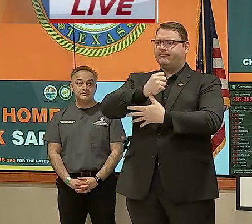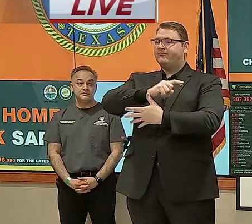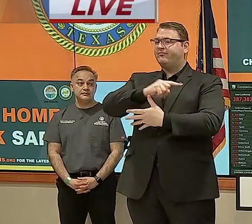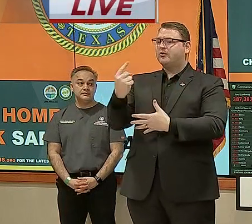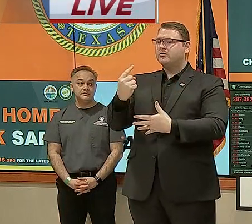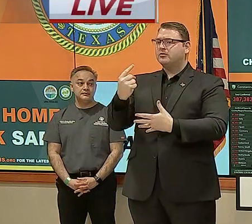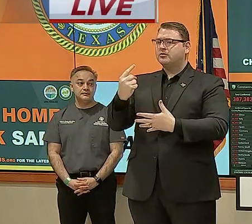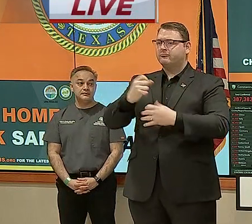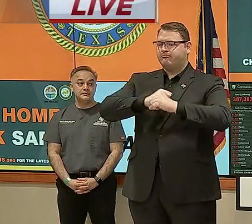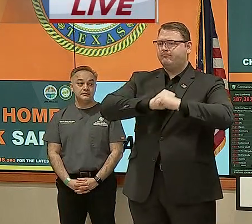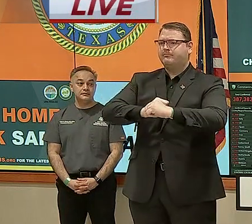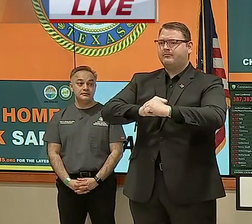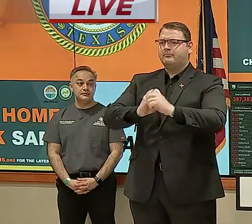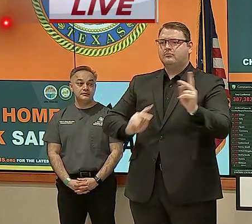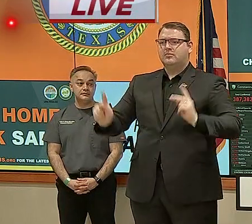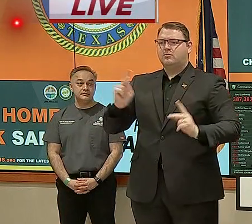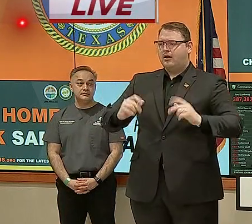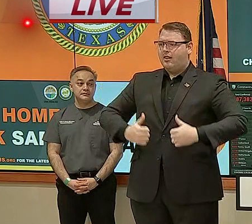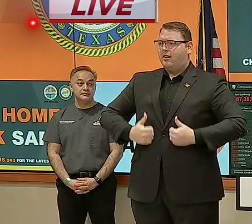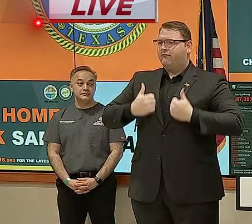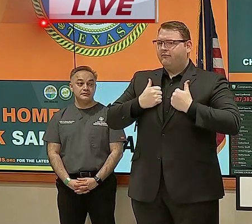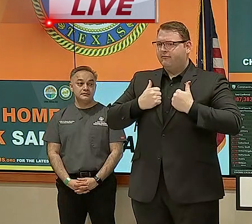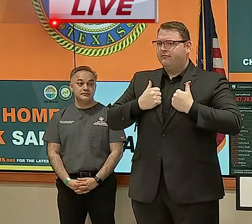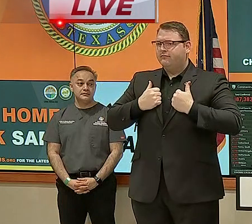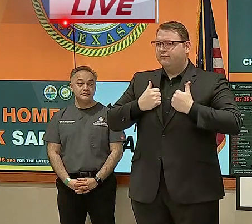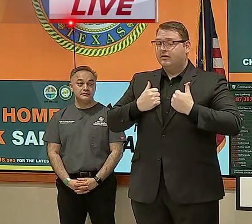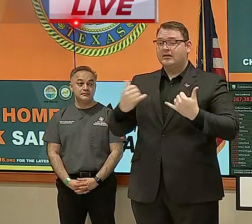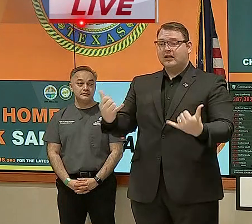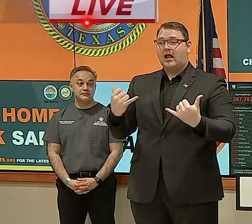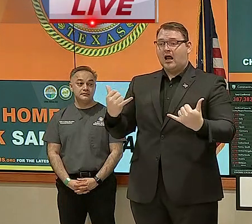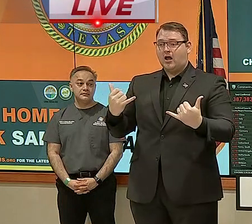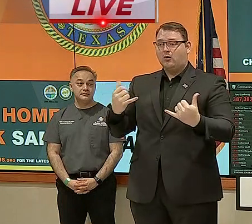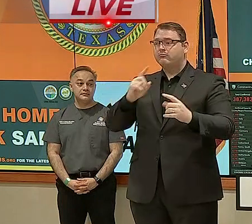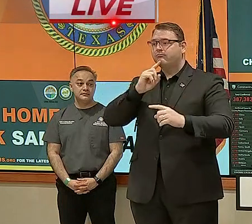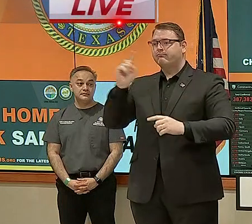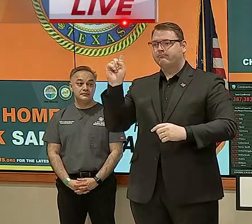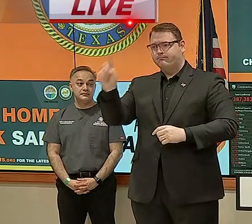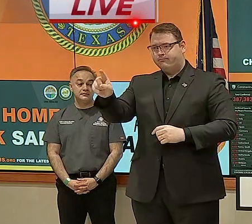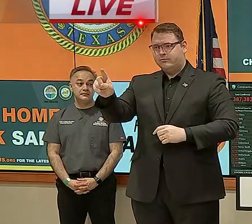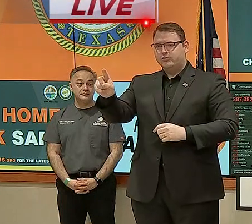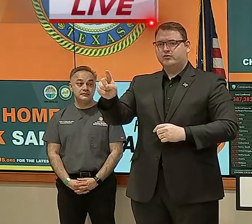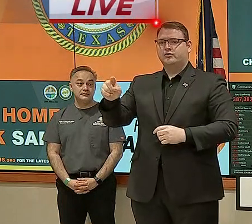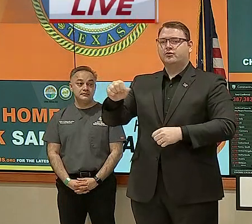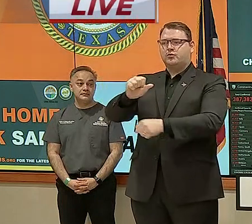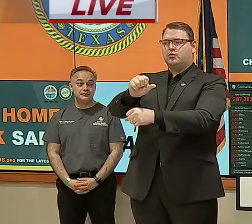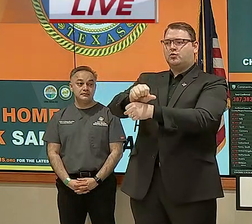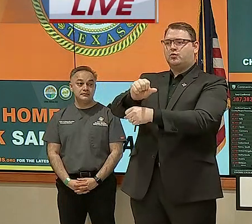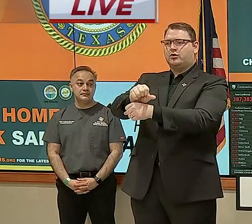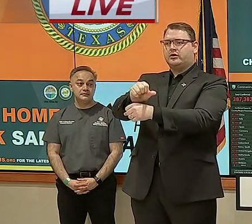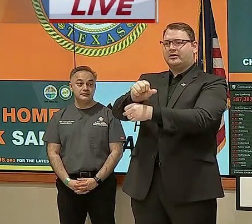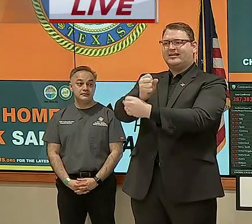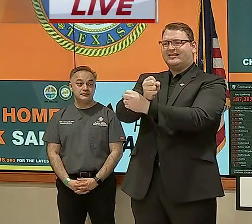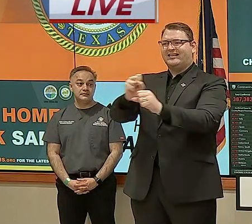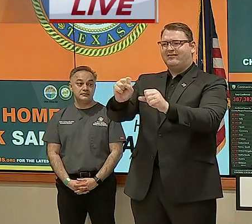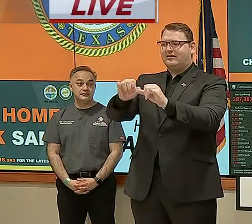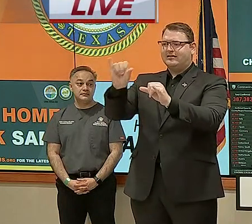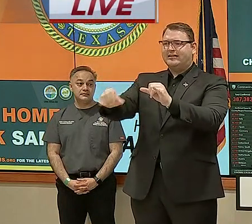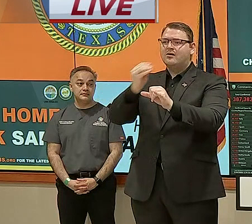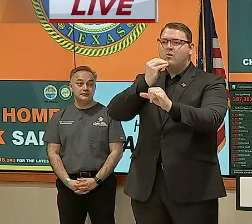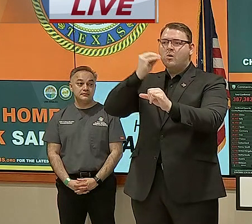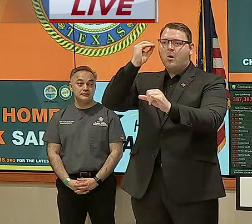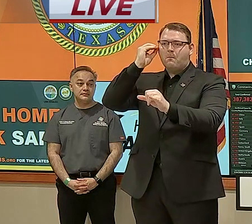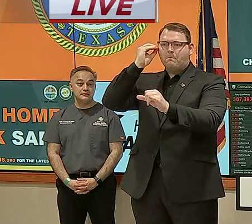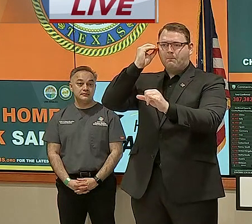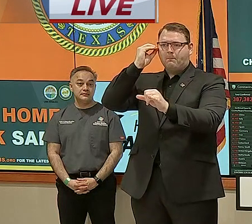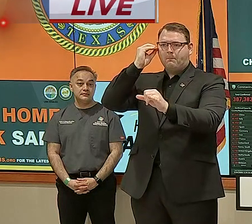a stay home, work safe order for Harris County, walking in lockstep with